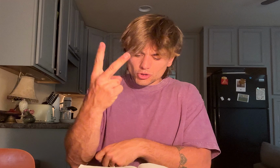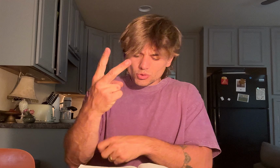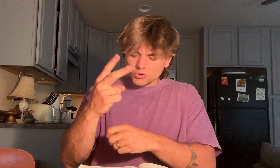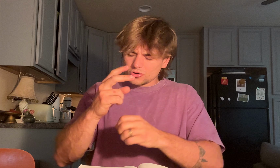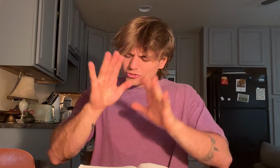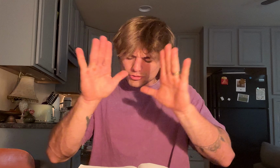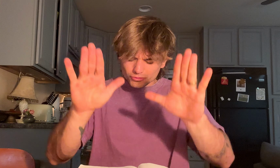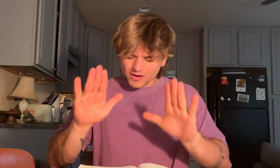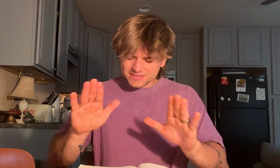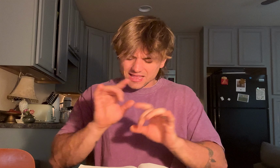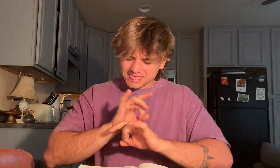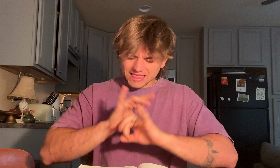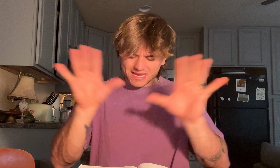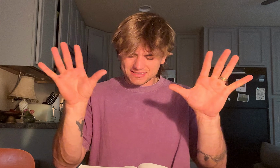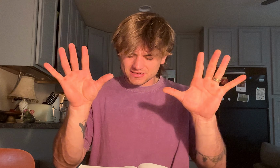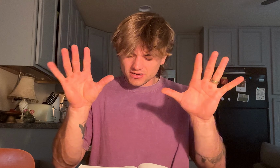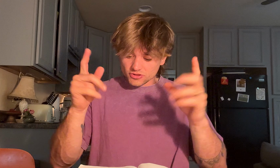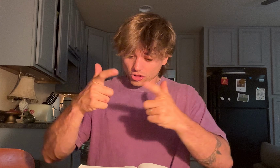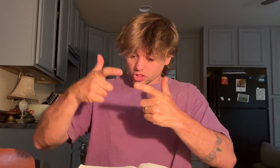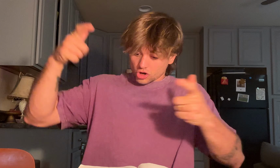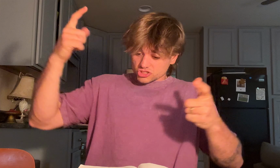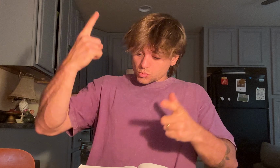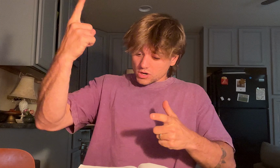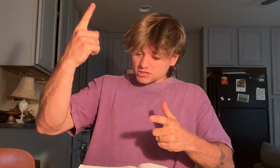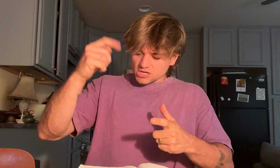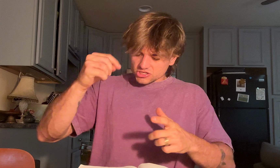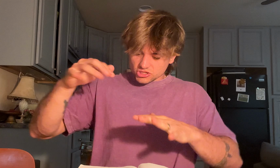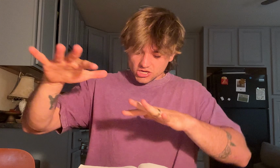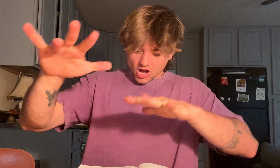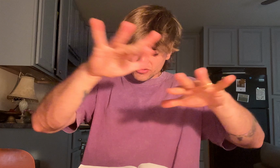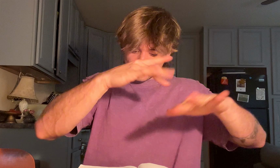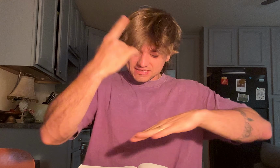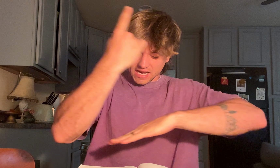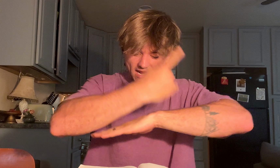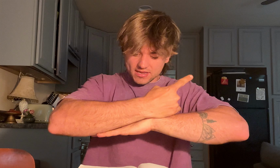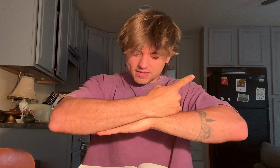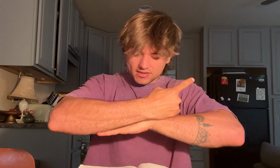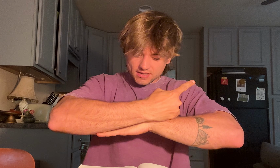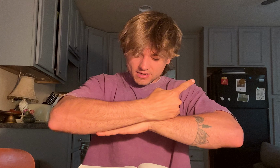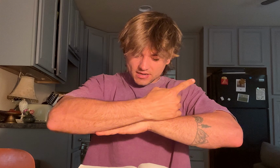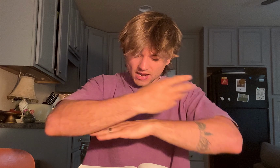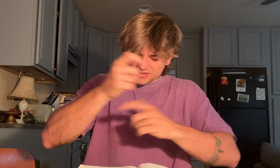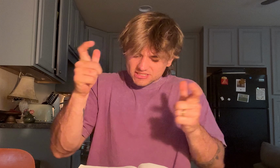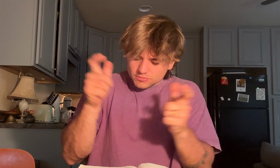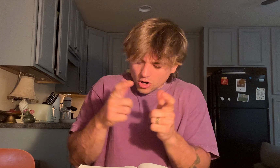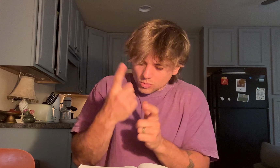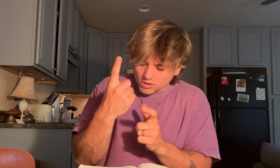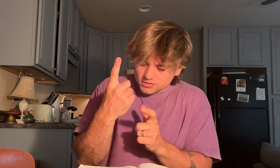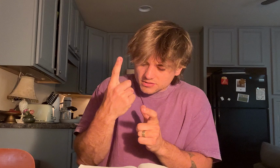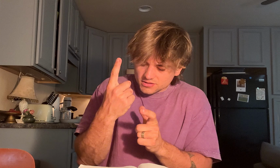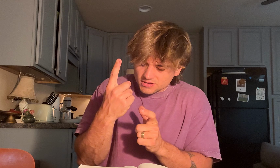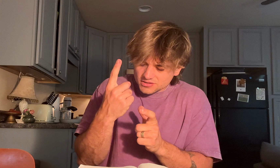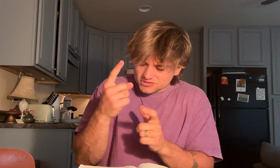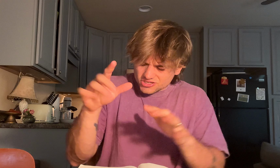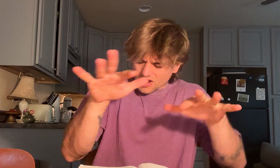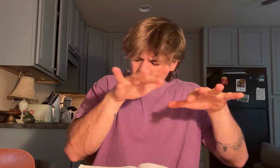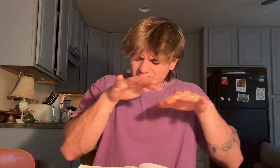two great lights, the larger one to govern the day, and the smaller one to govern the